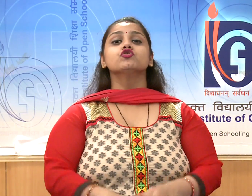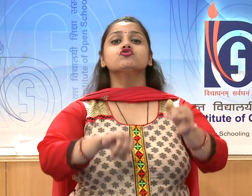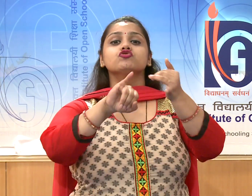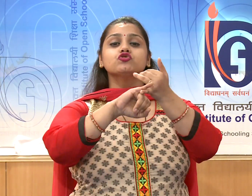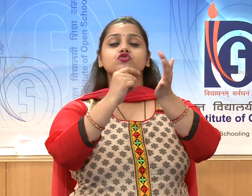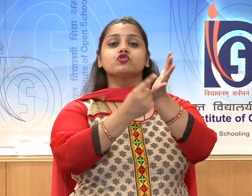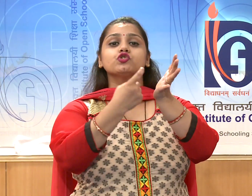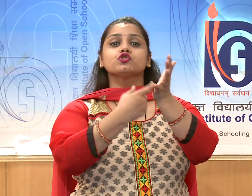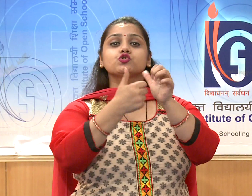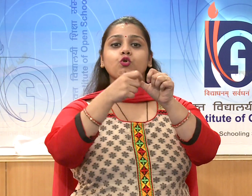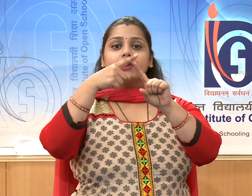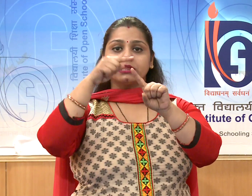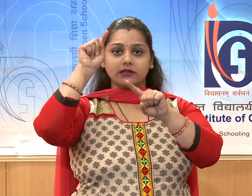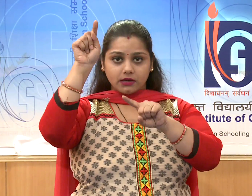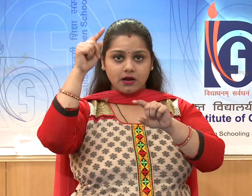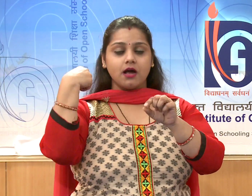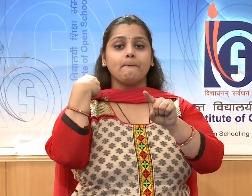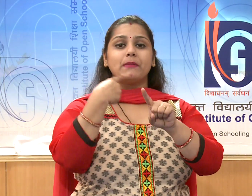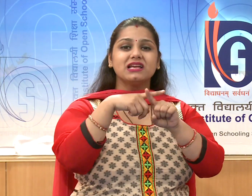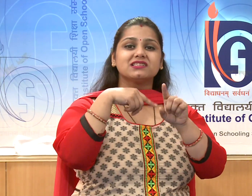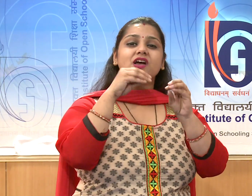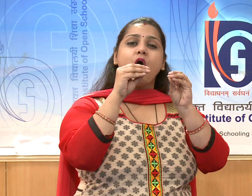Surat and Bombay